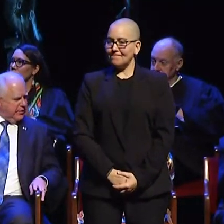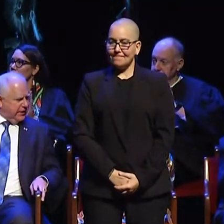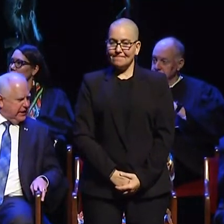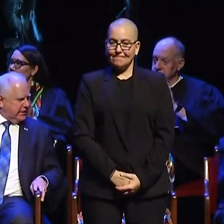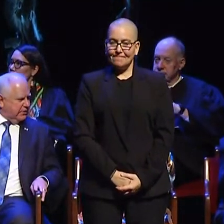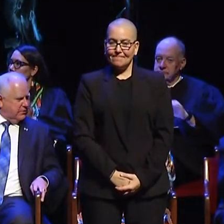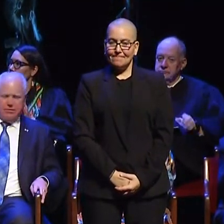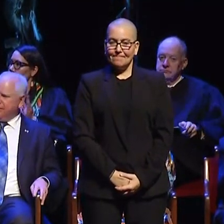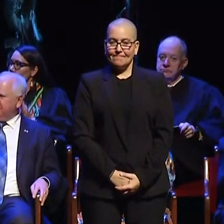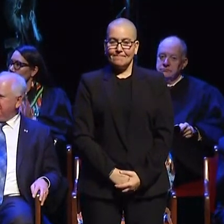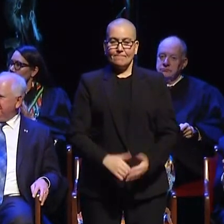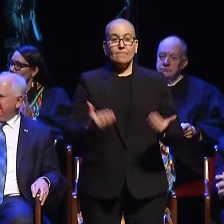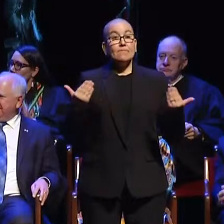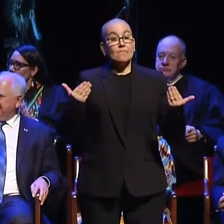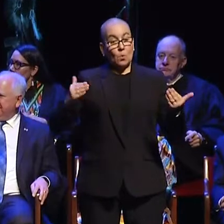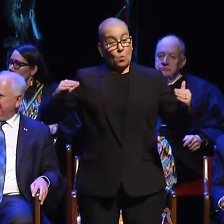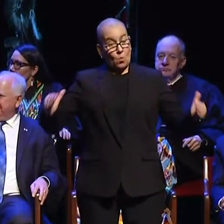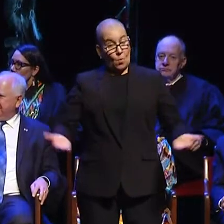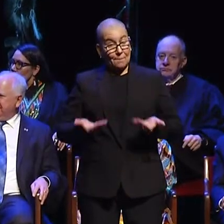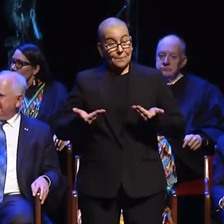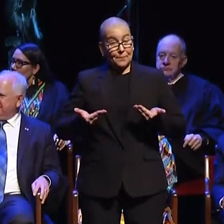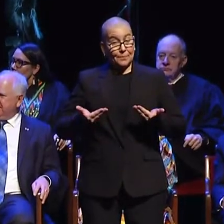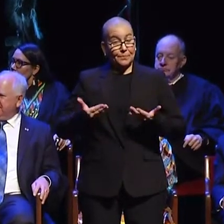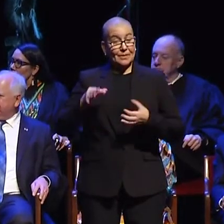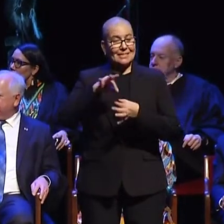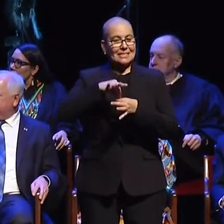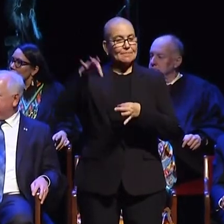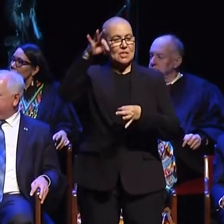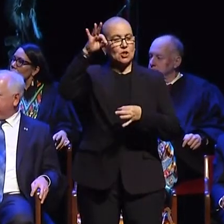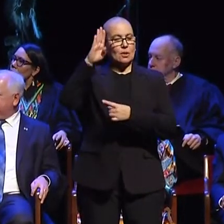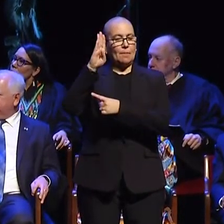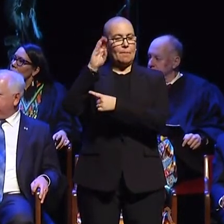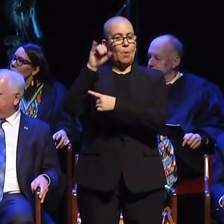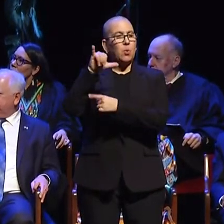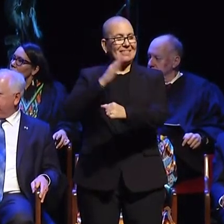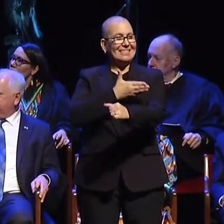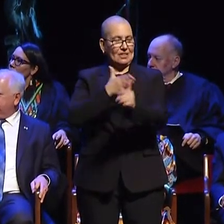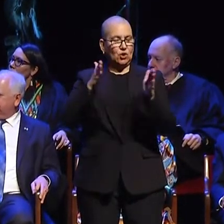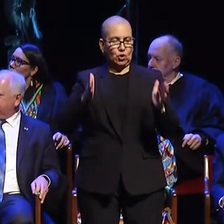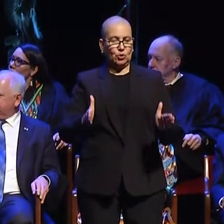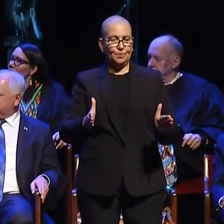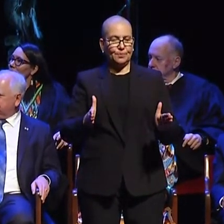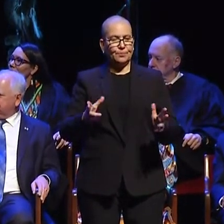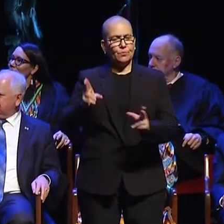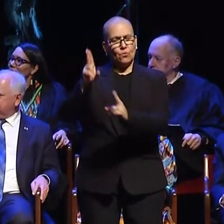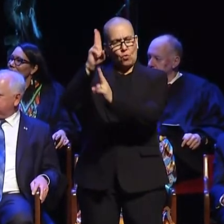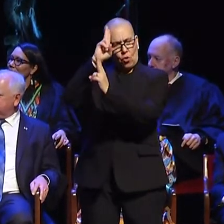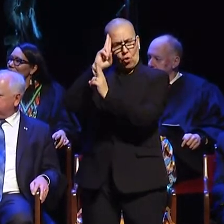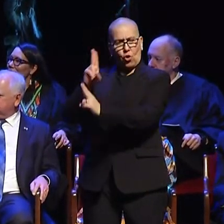And now let's welcome to the stage the Spirit Boys Singers to perform an honor song.